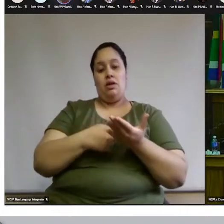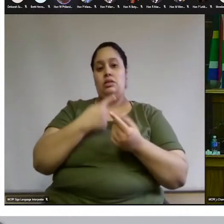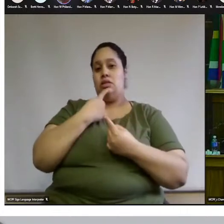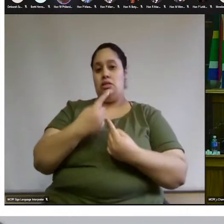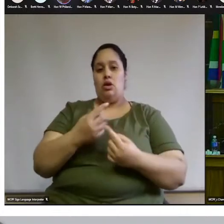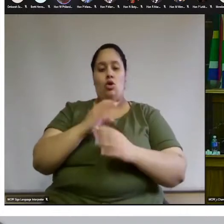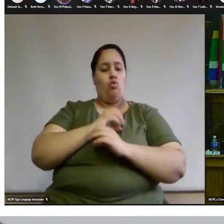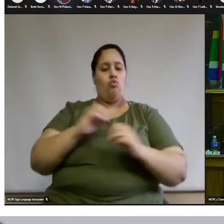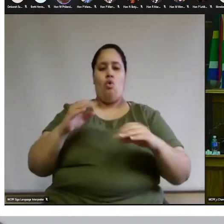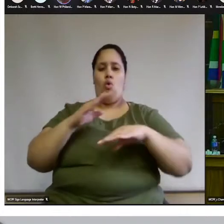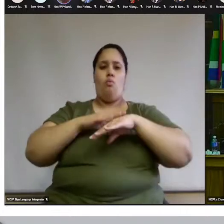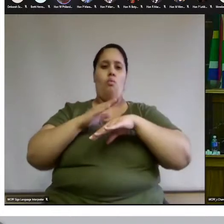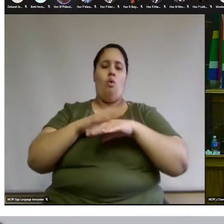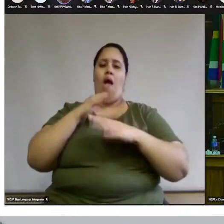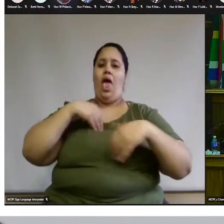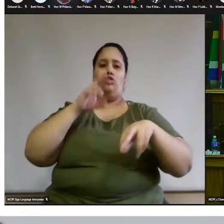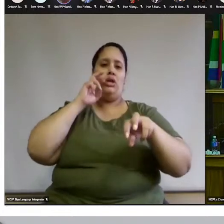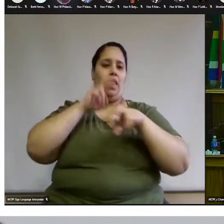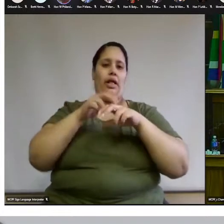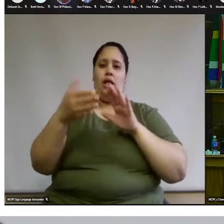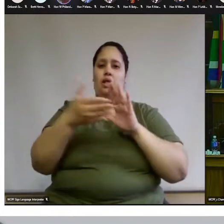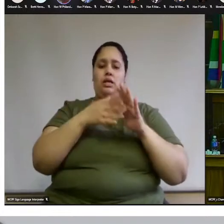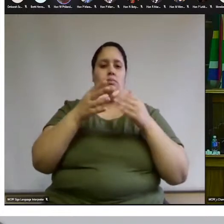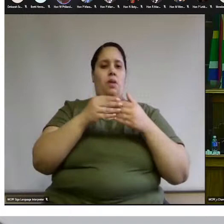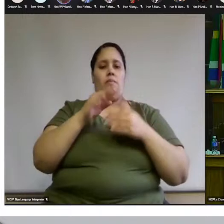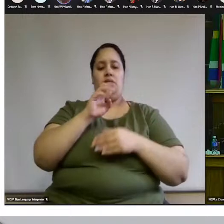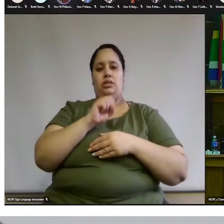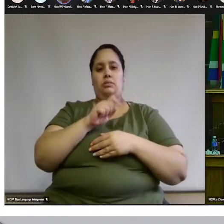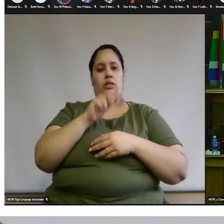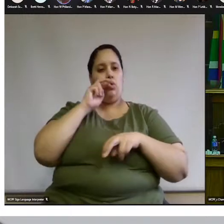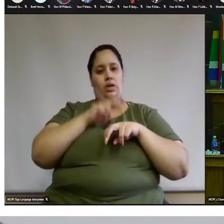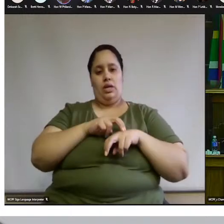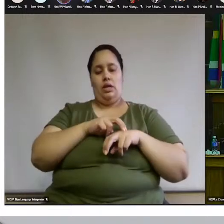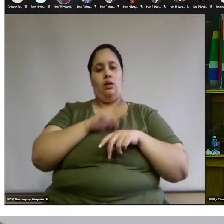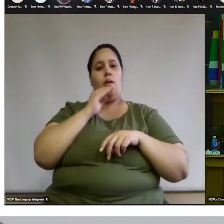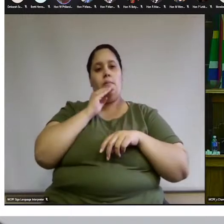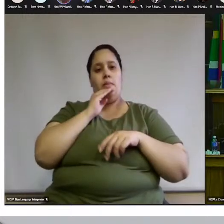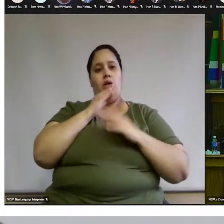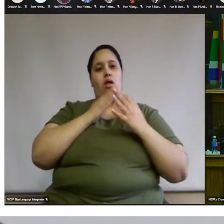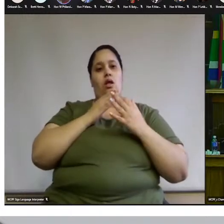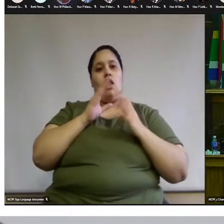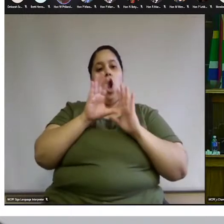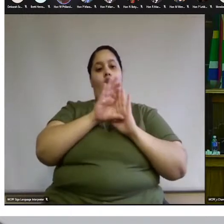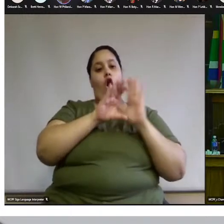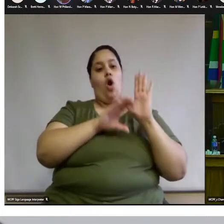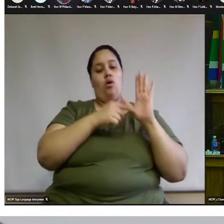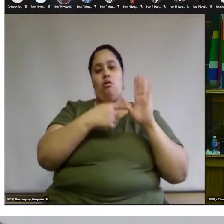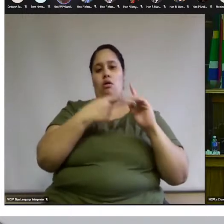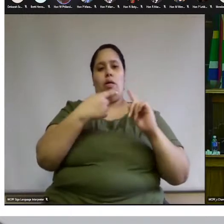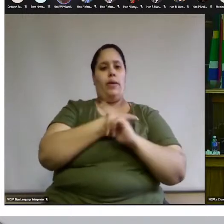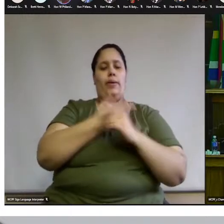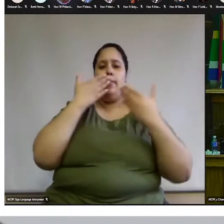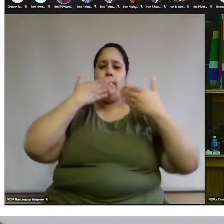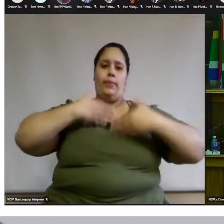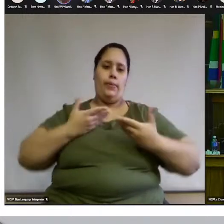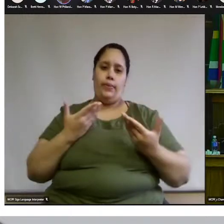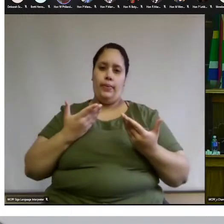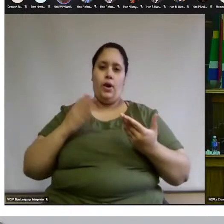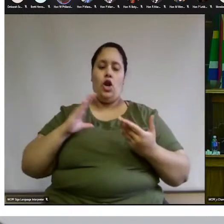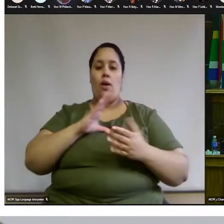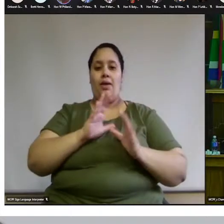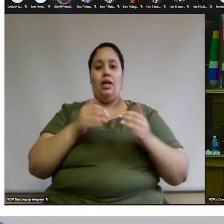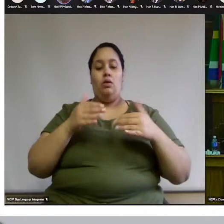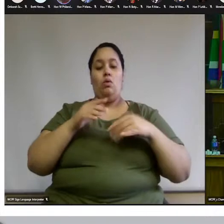further action be taken against Honourable Member Smith and no breach of the code has occurred. The committee